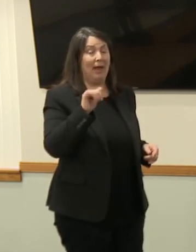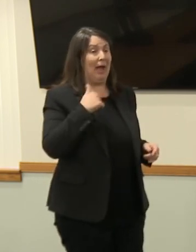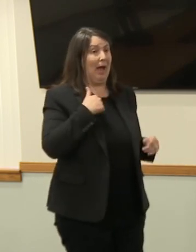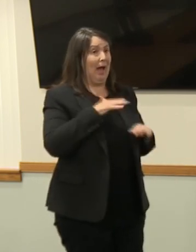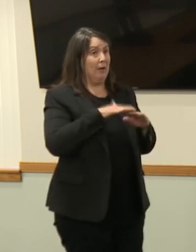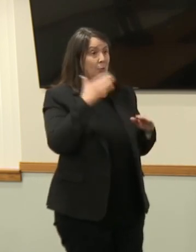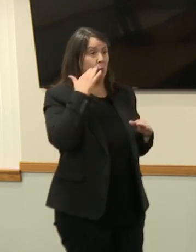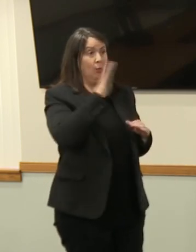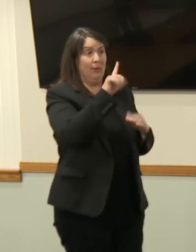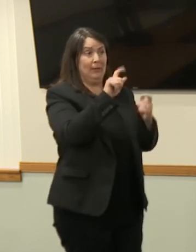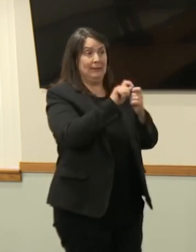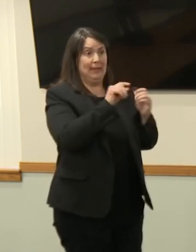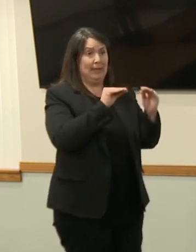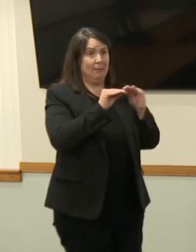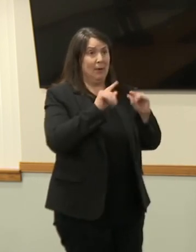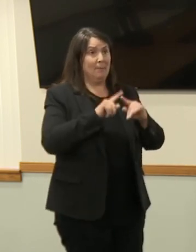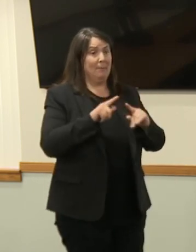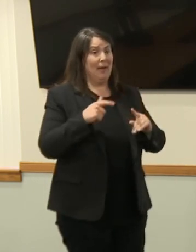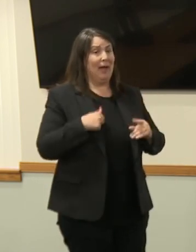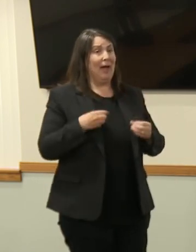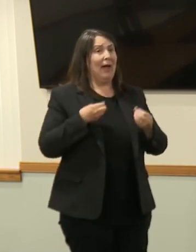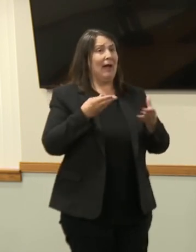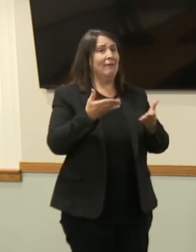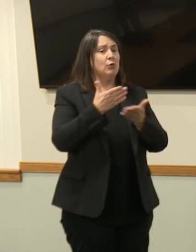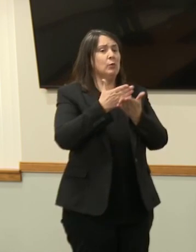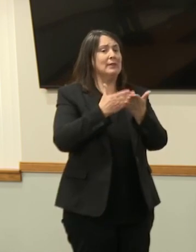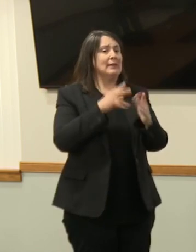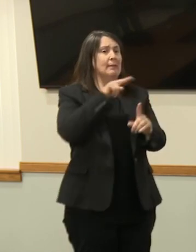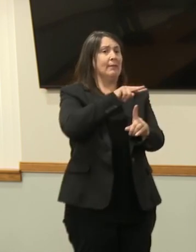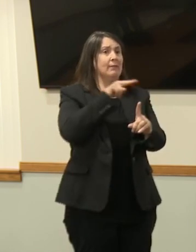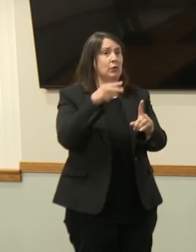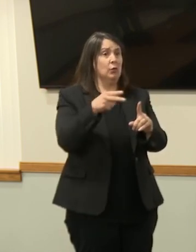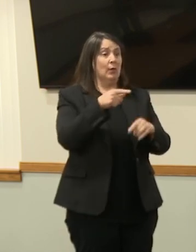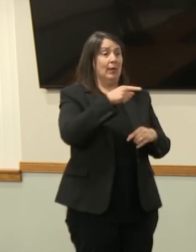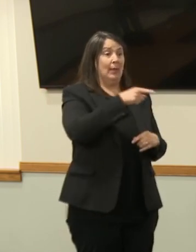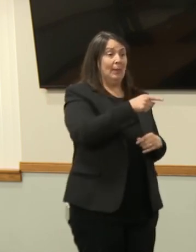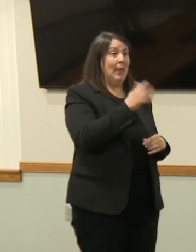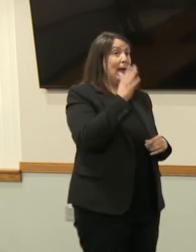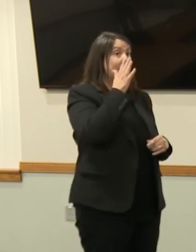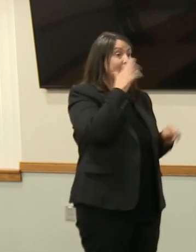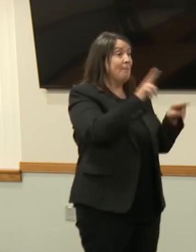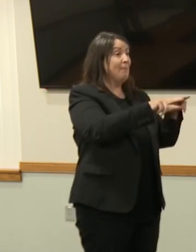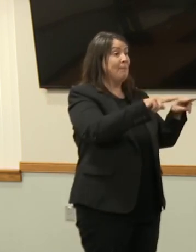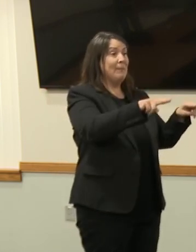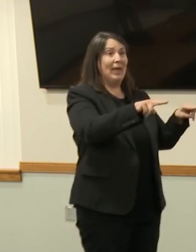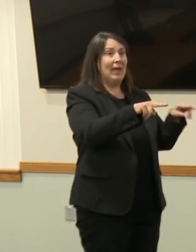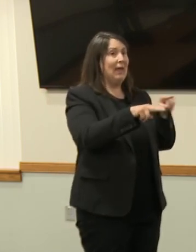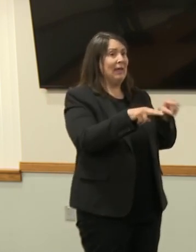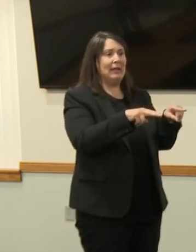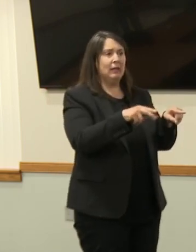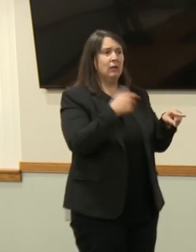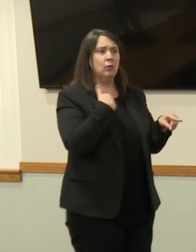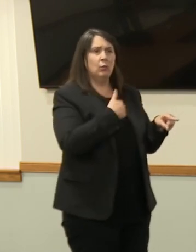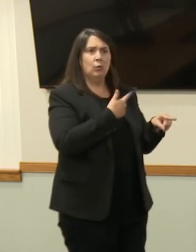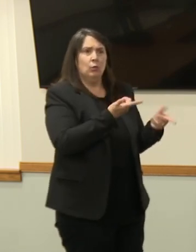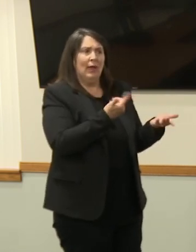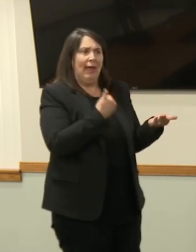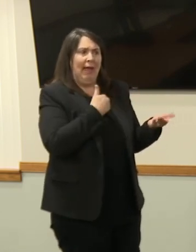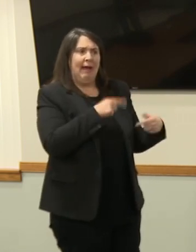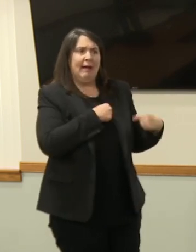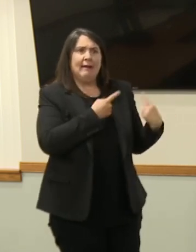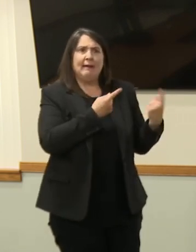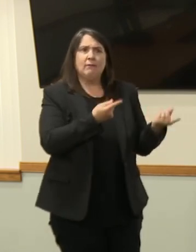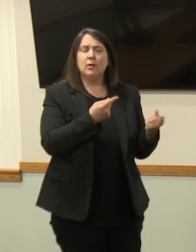put it in perspective, that is beds in use that would not have necessarily been in use in prior years. And